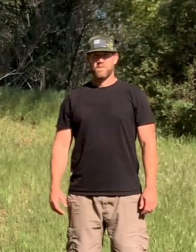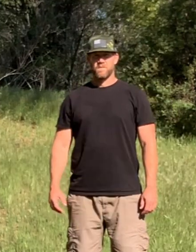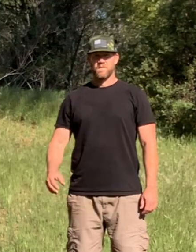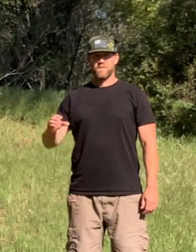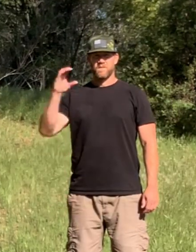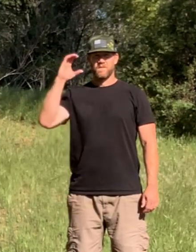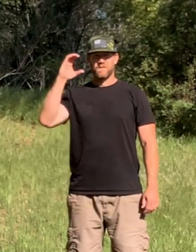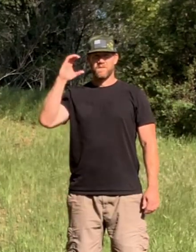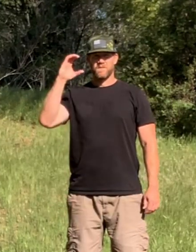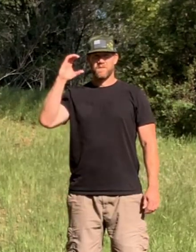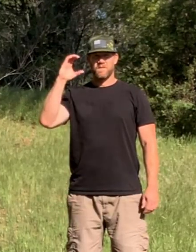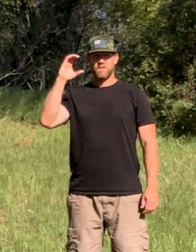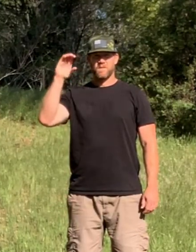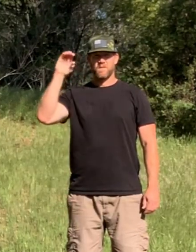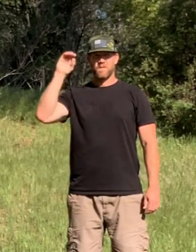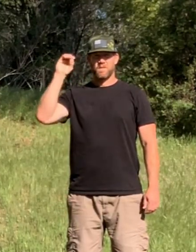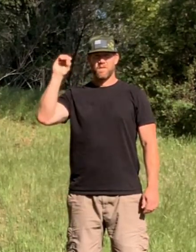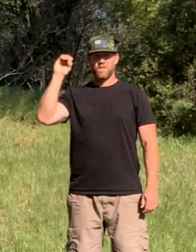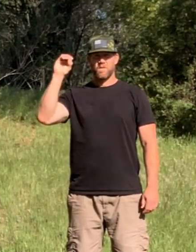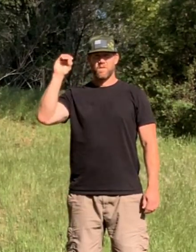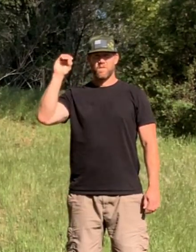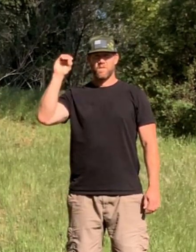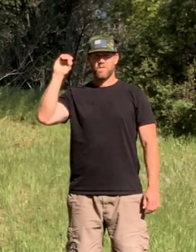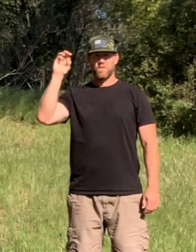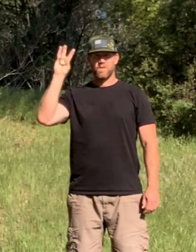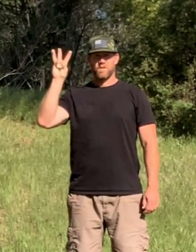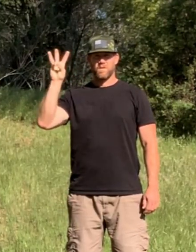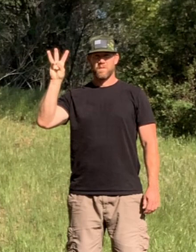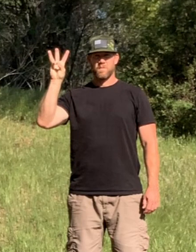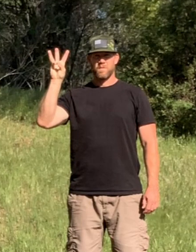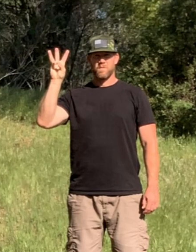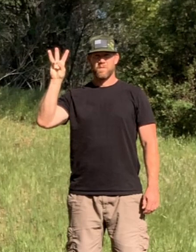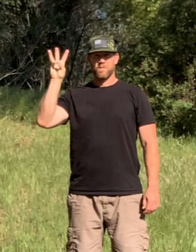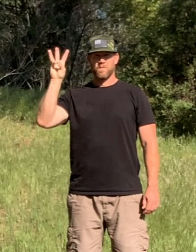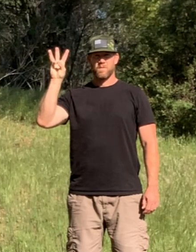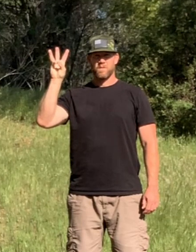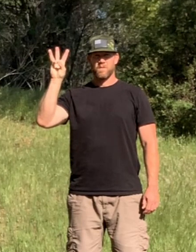C O W Cow